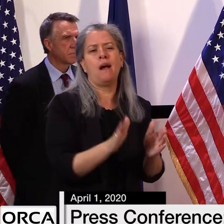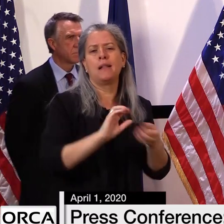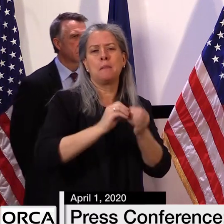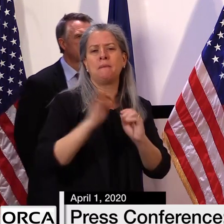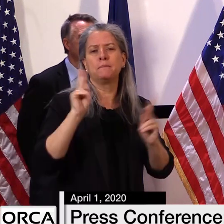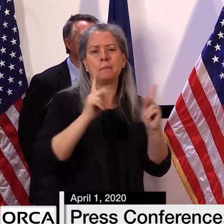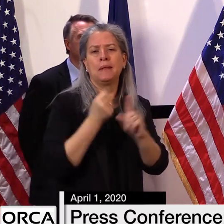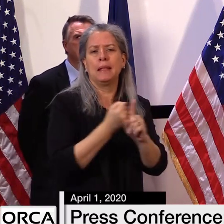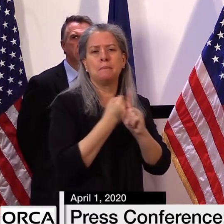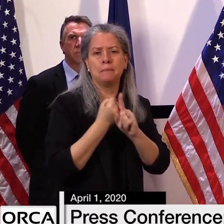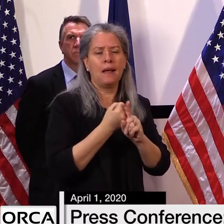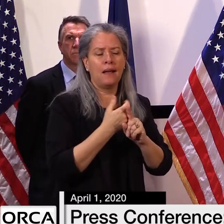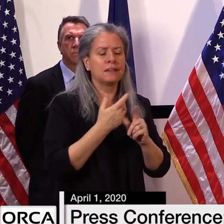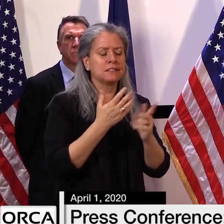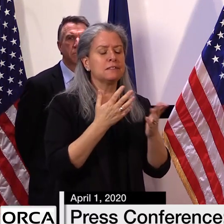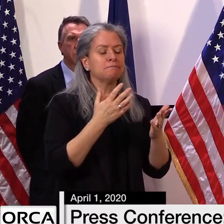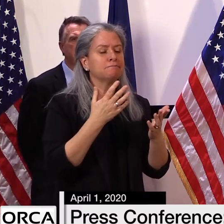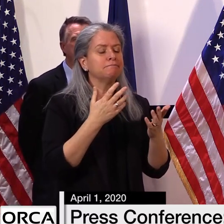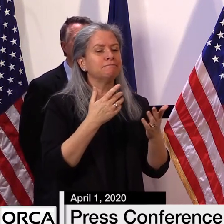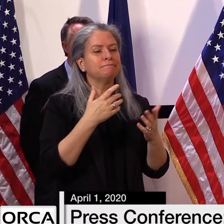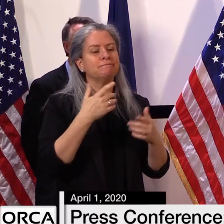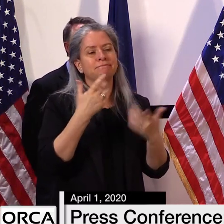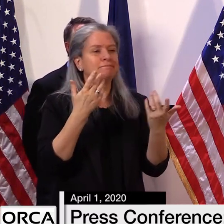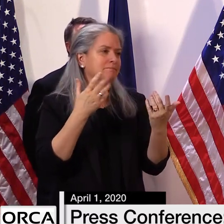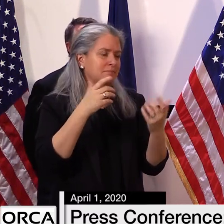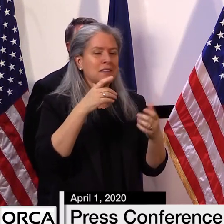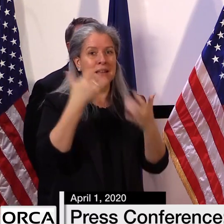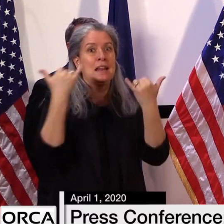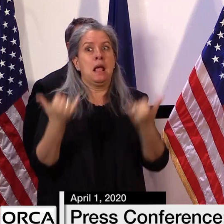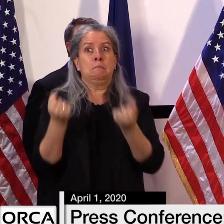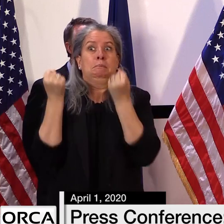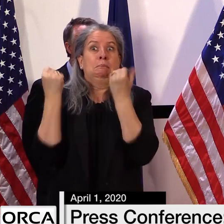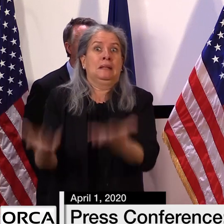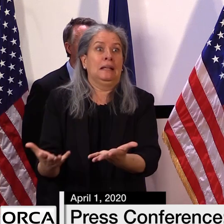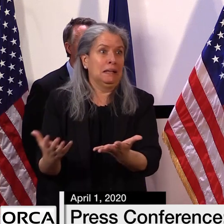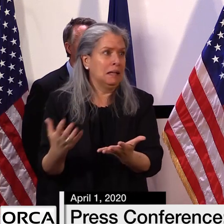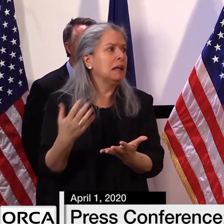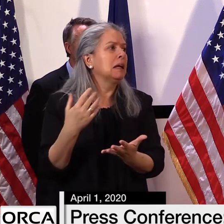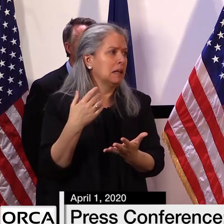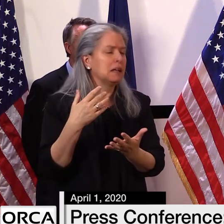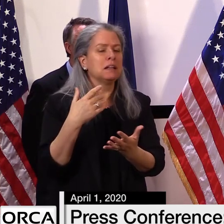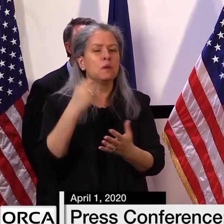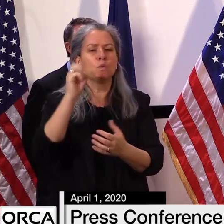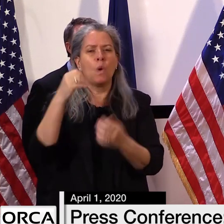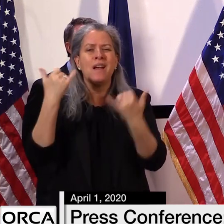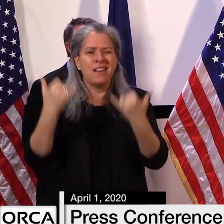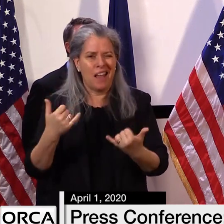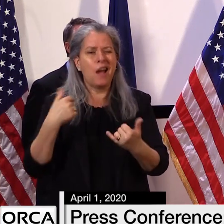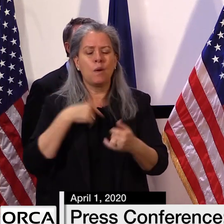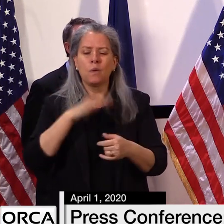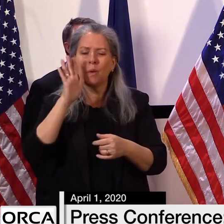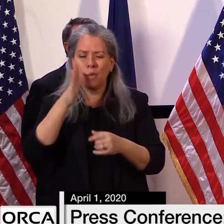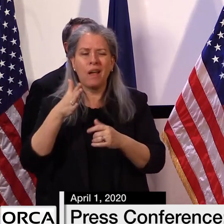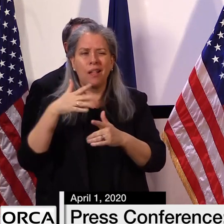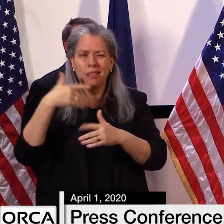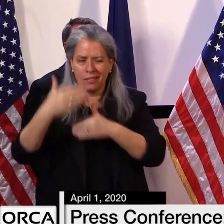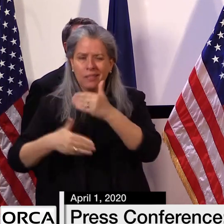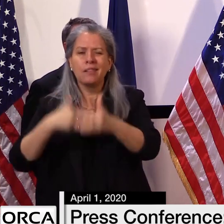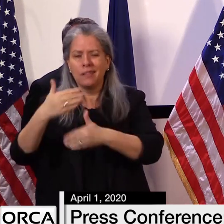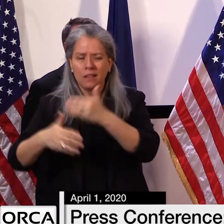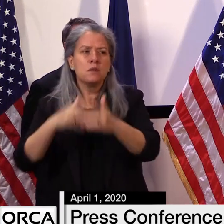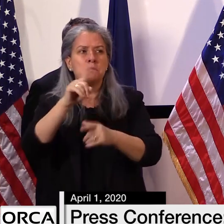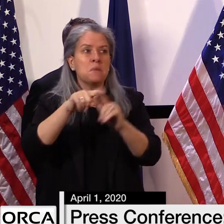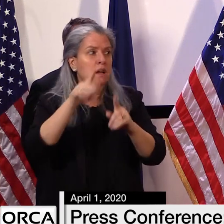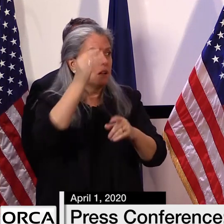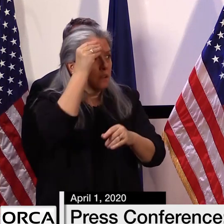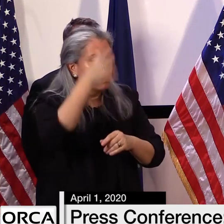option before us today because of the massive number of claims that we will receive once those people start filing. So the important